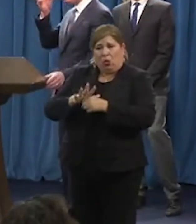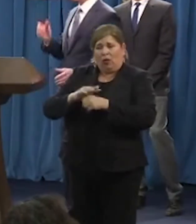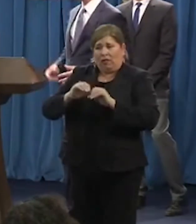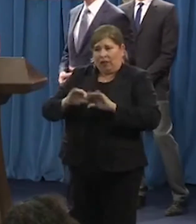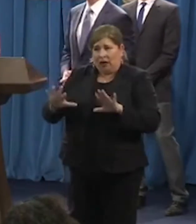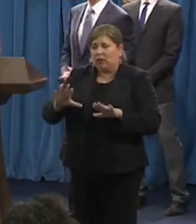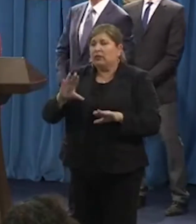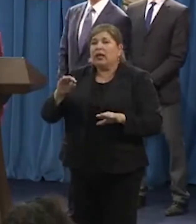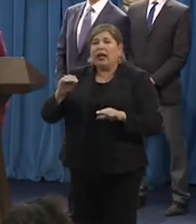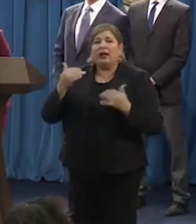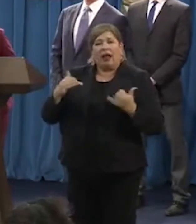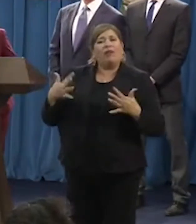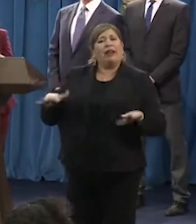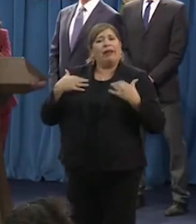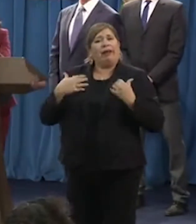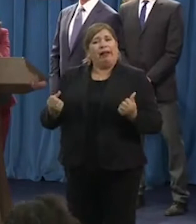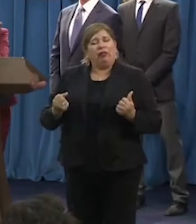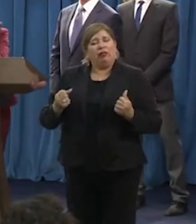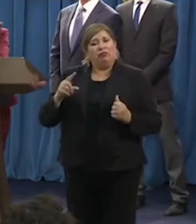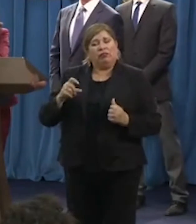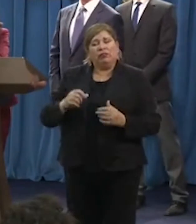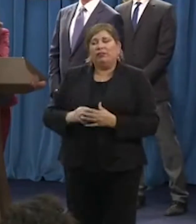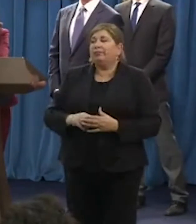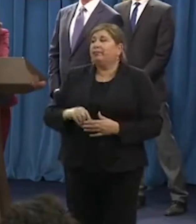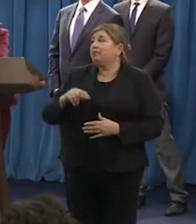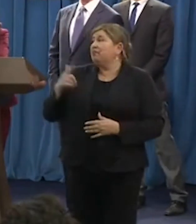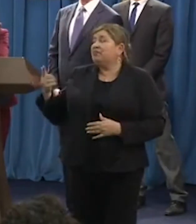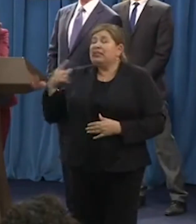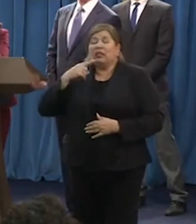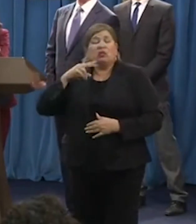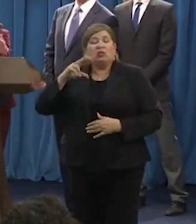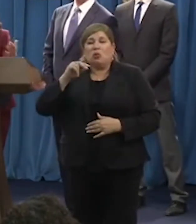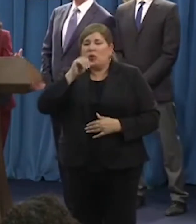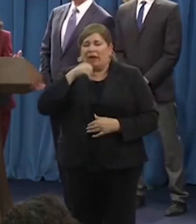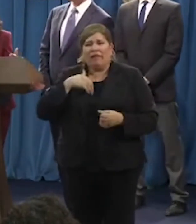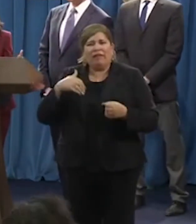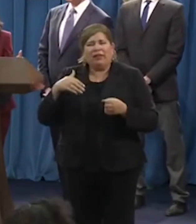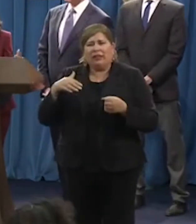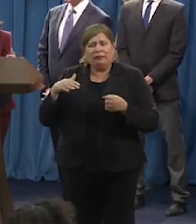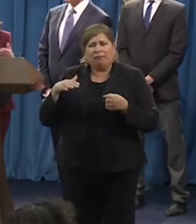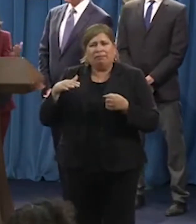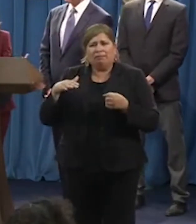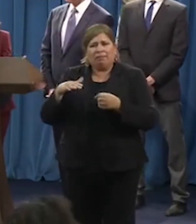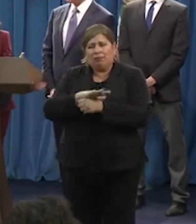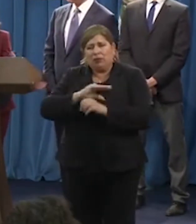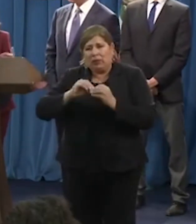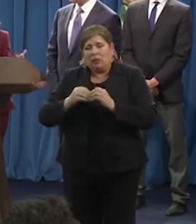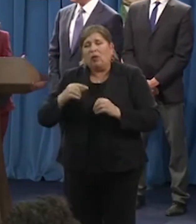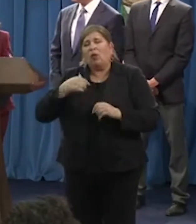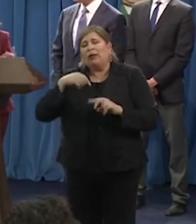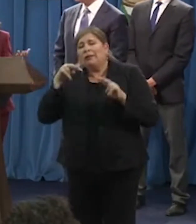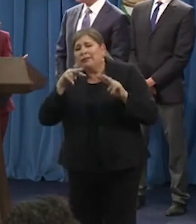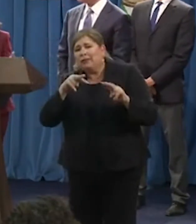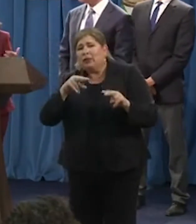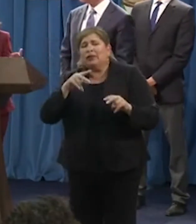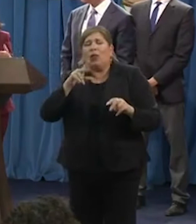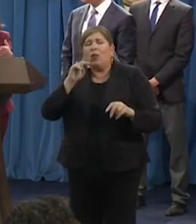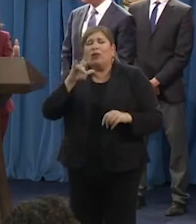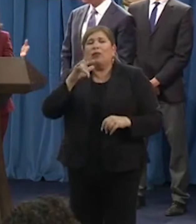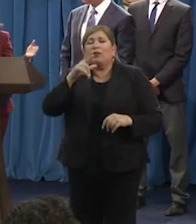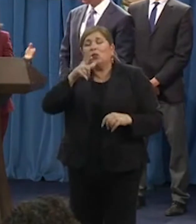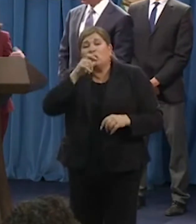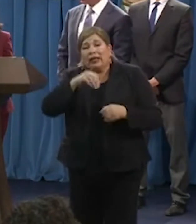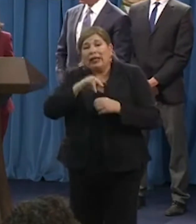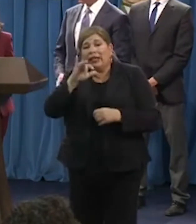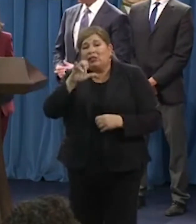information? We don't have the complete information on the resolution, but we are following very closely when people are getting into trouble, when we have people in ICUs, et cetera,